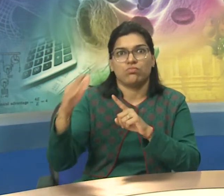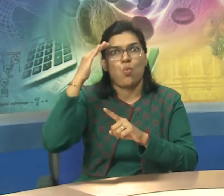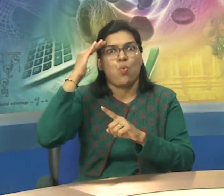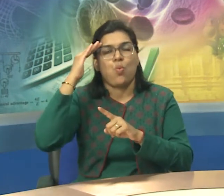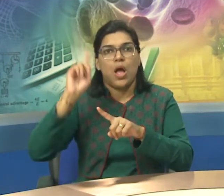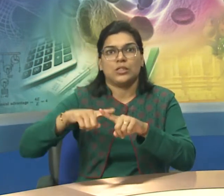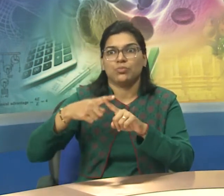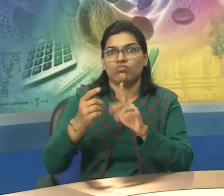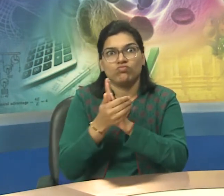problem